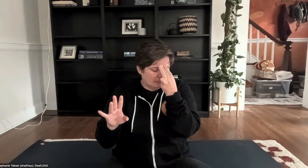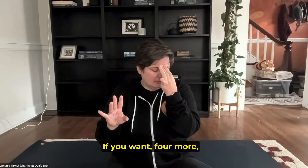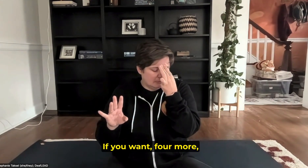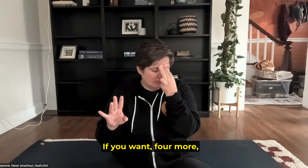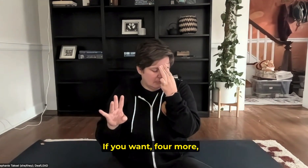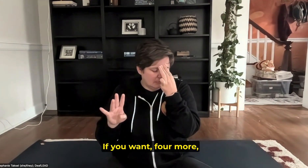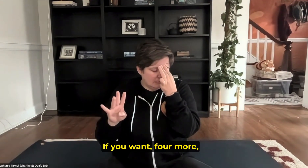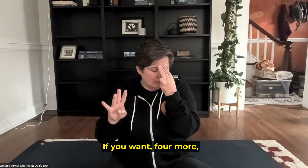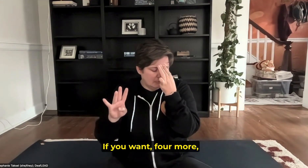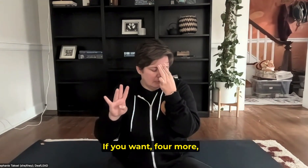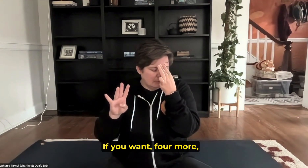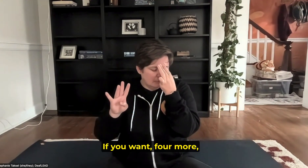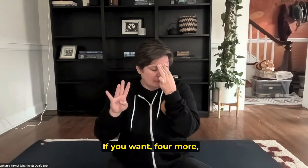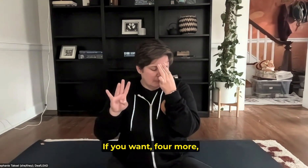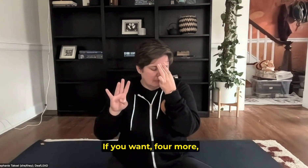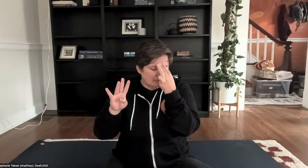If you want 4 more.